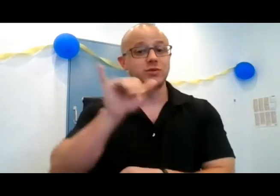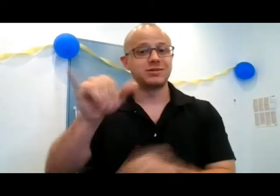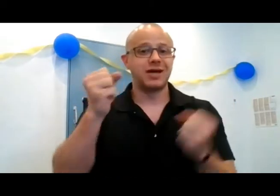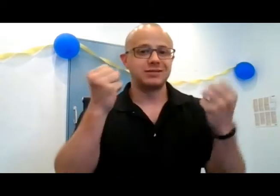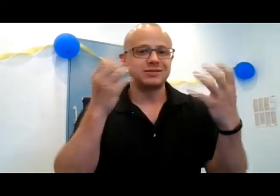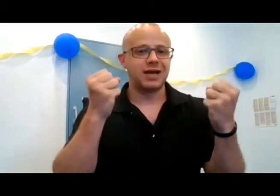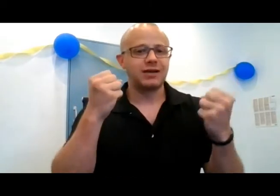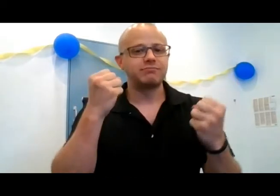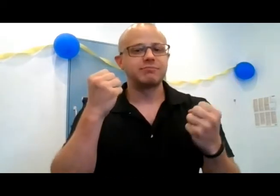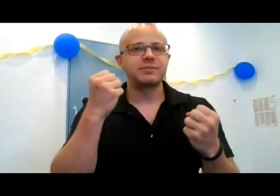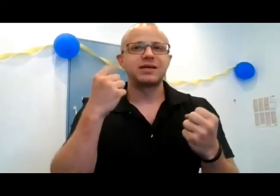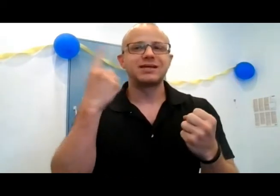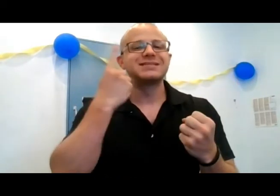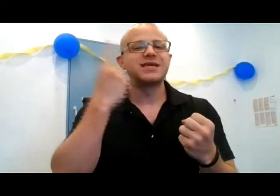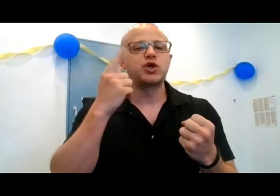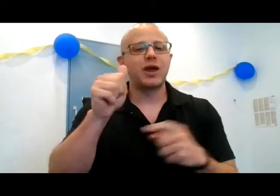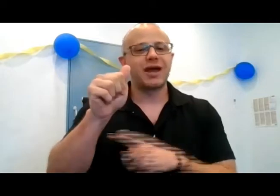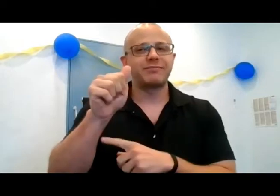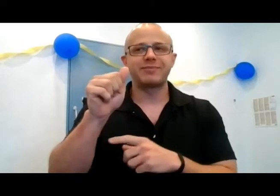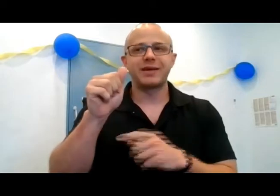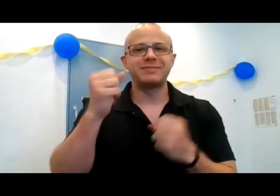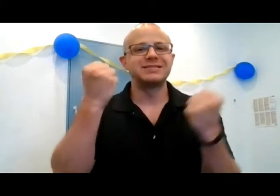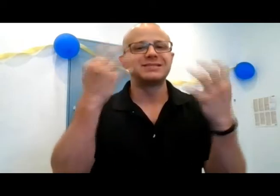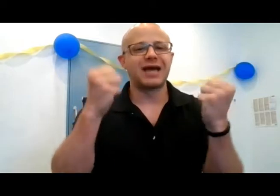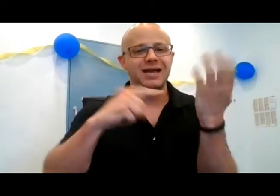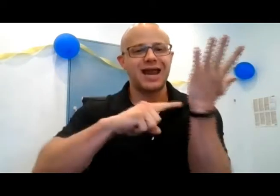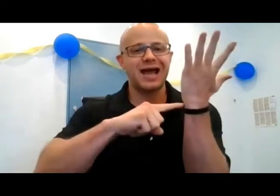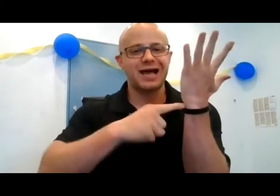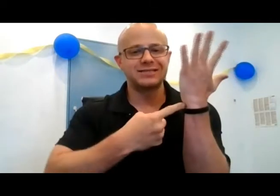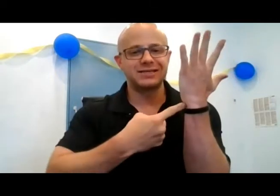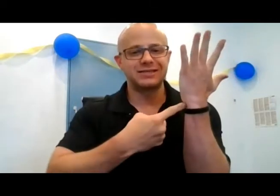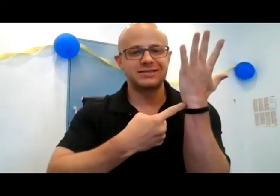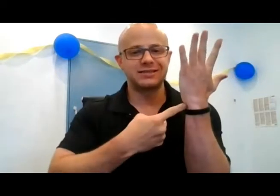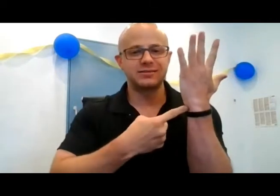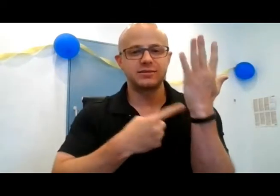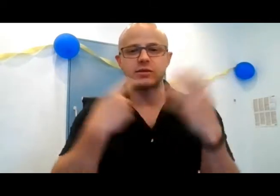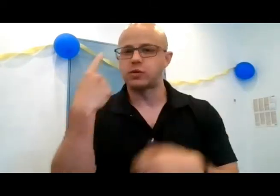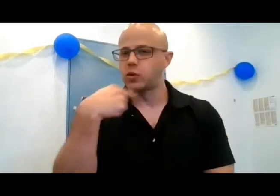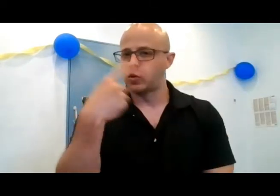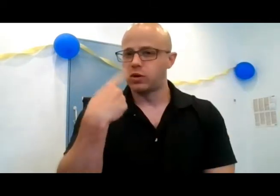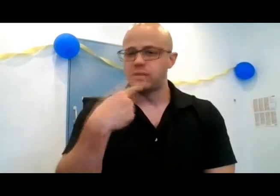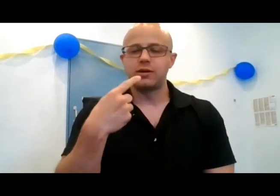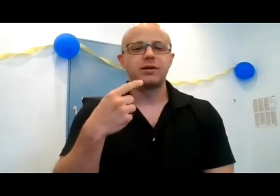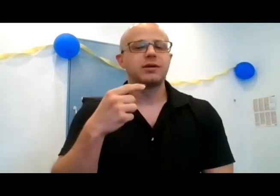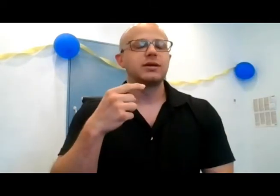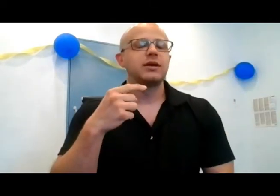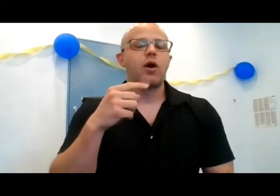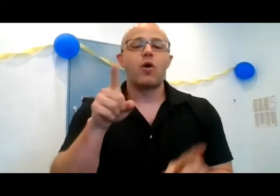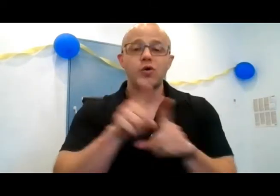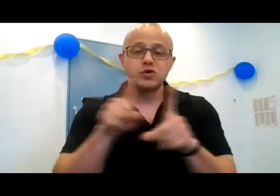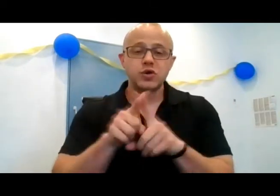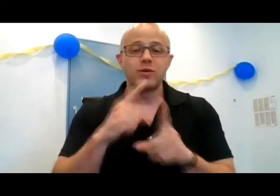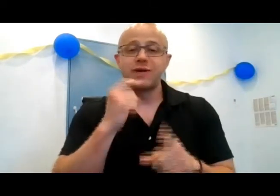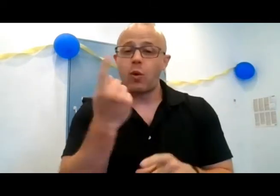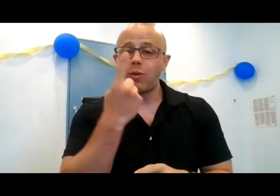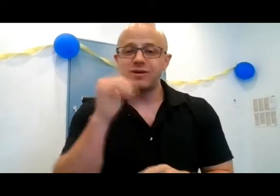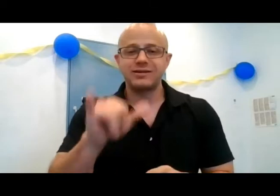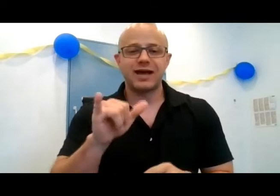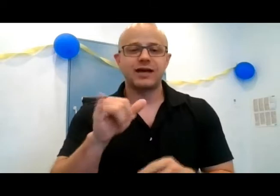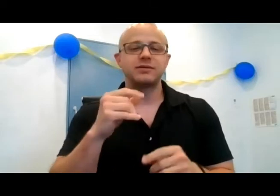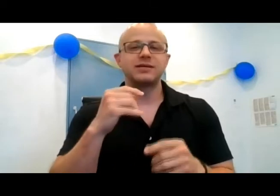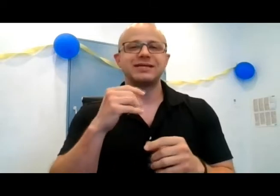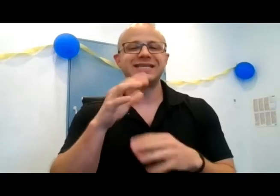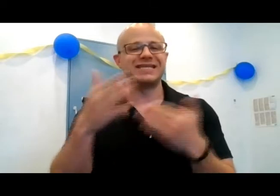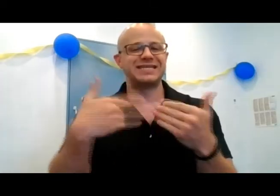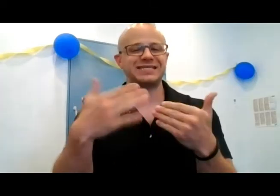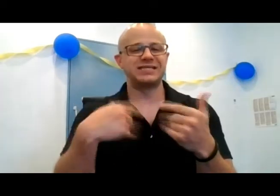who. It just depends on where you're at and who you're talking with. You know, there are sign accents